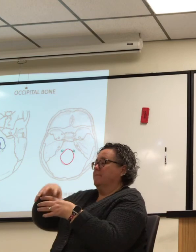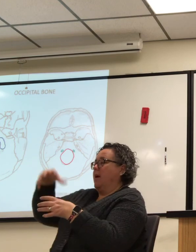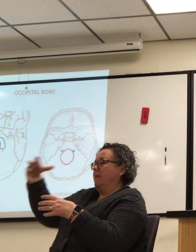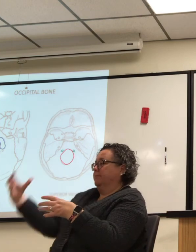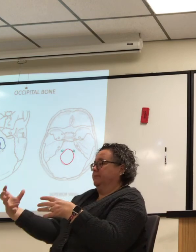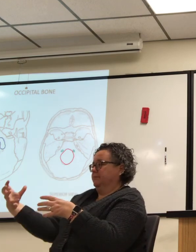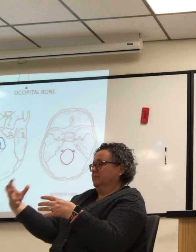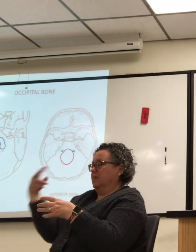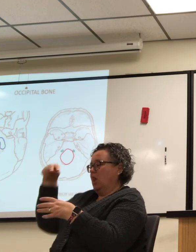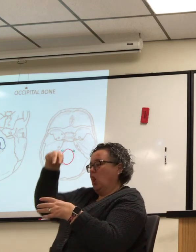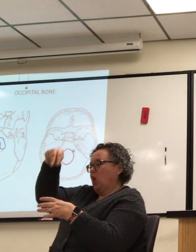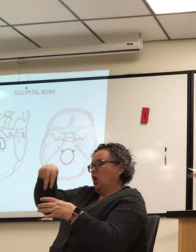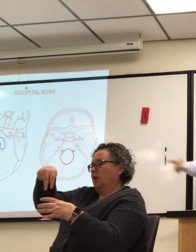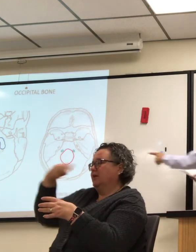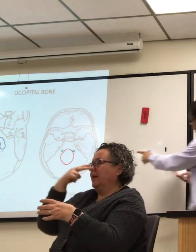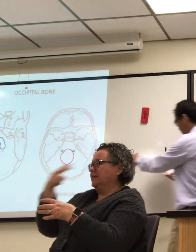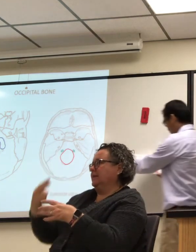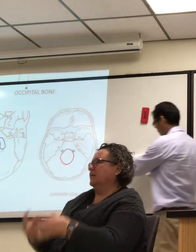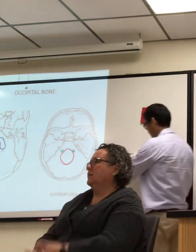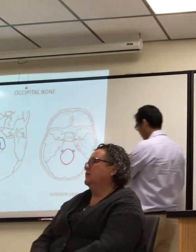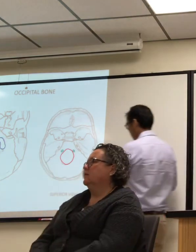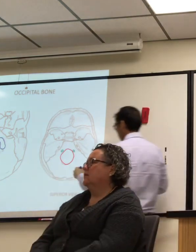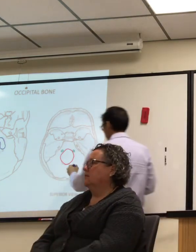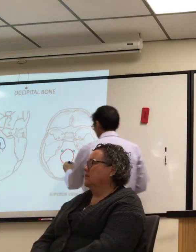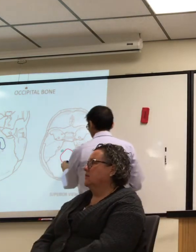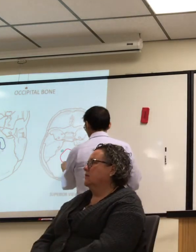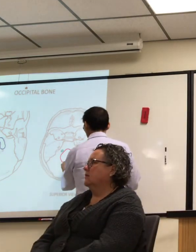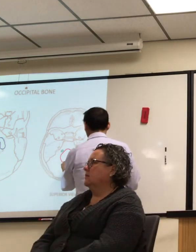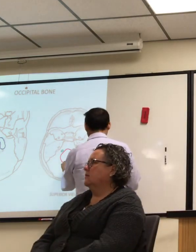I'll kind of pencil them in here.